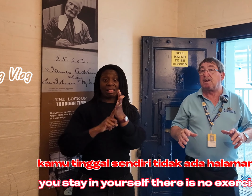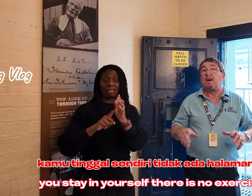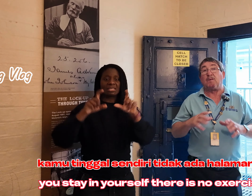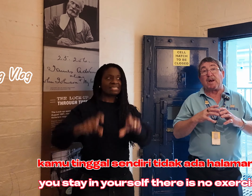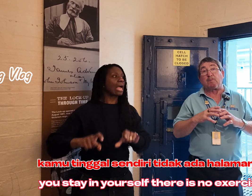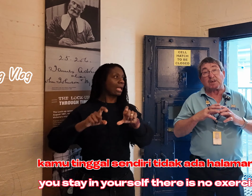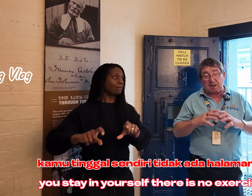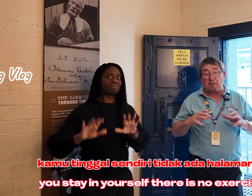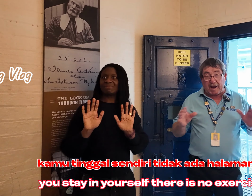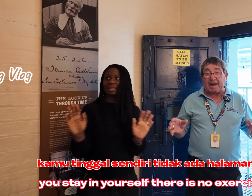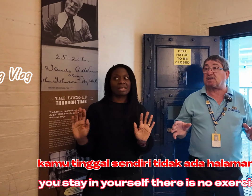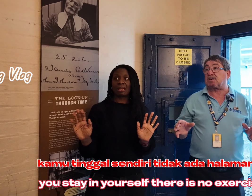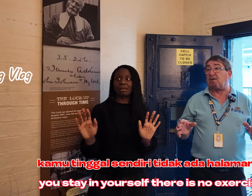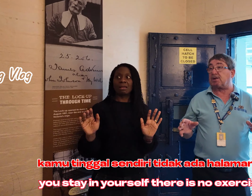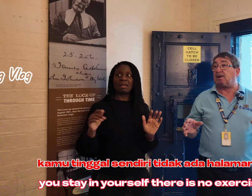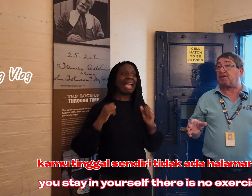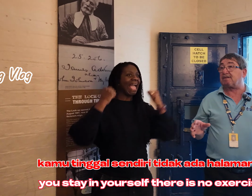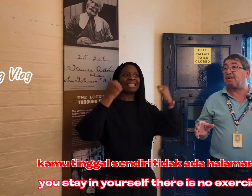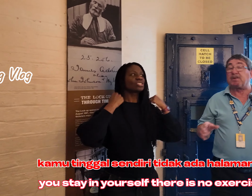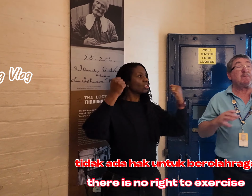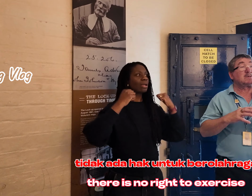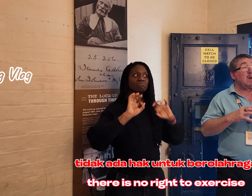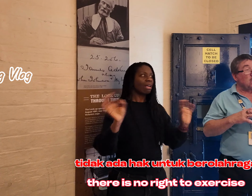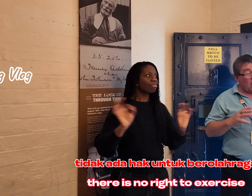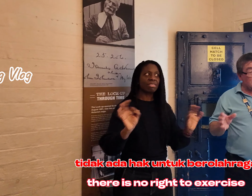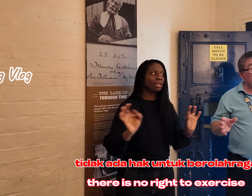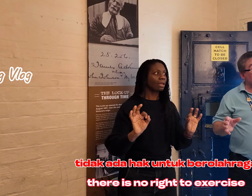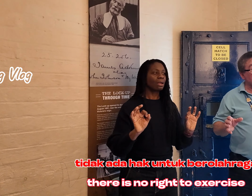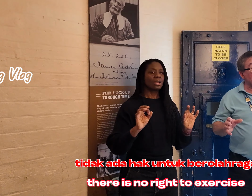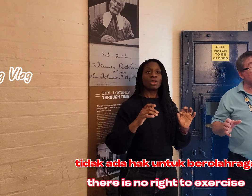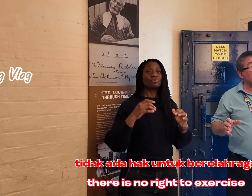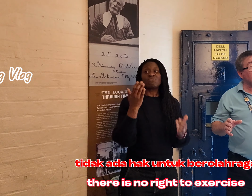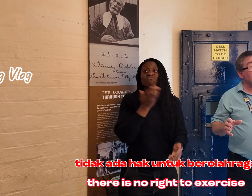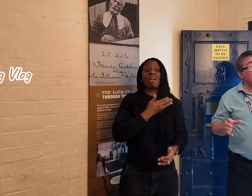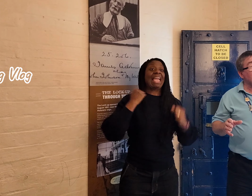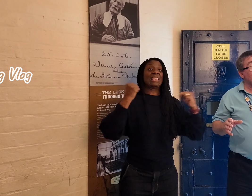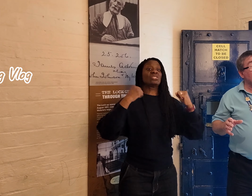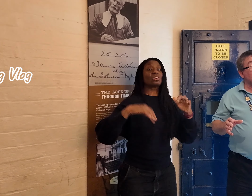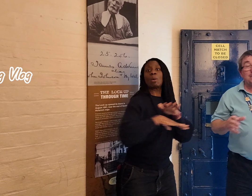cell. There is no exercise yard. There is no right to exercise.